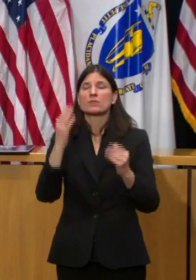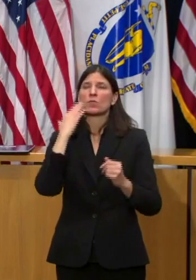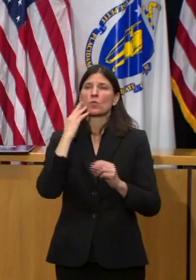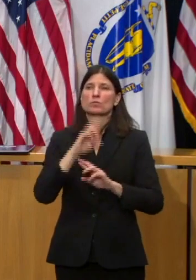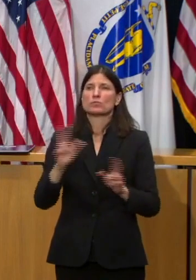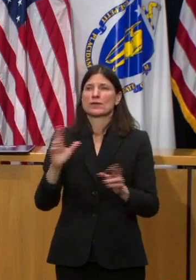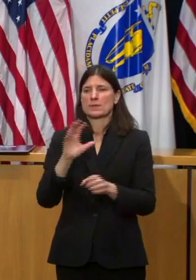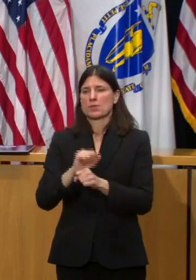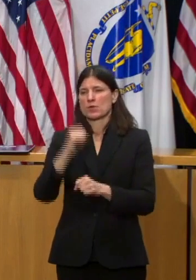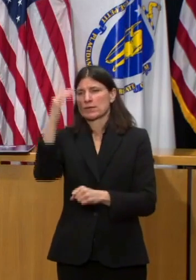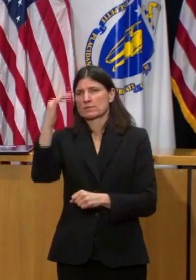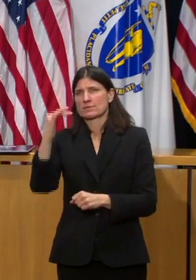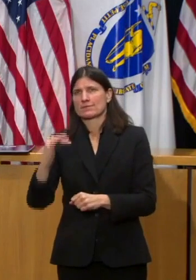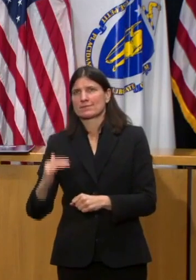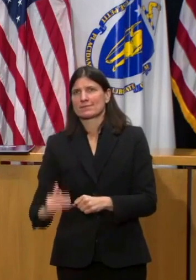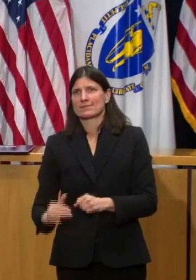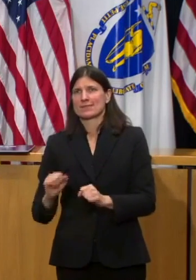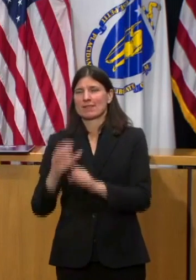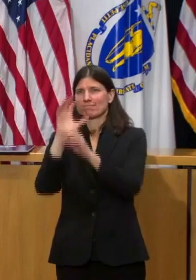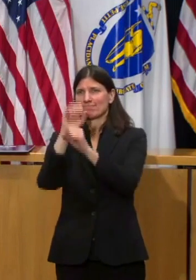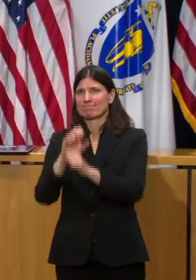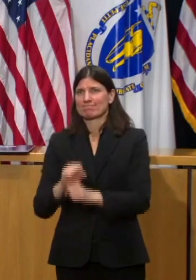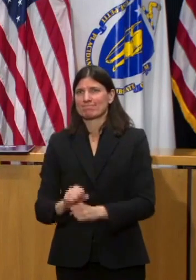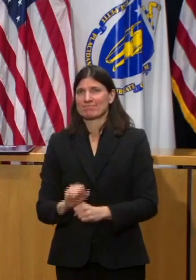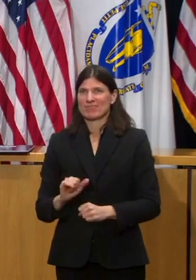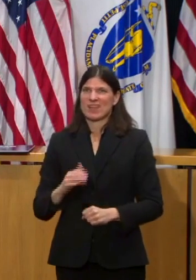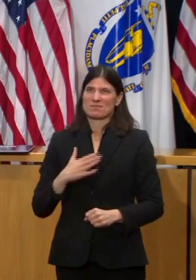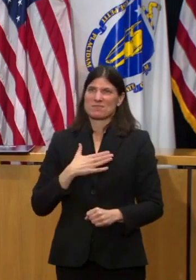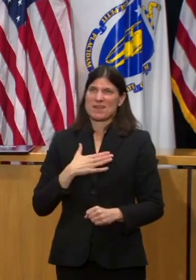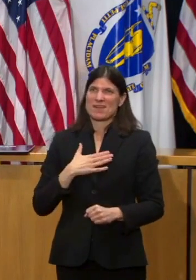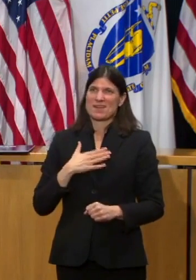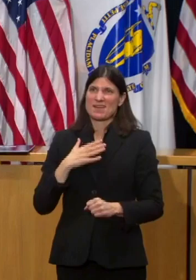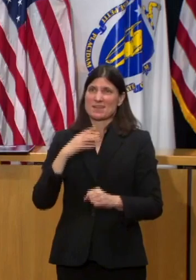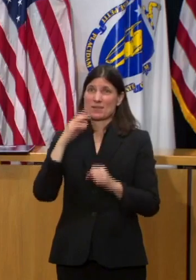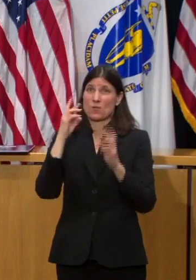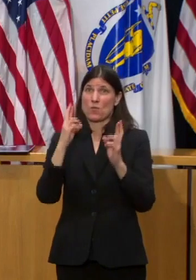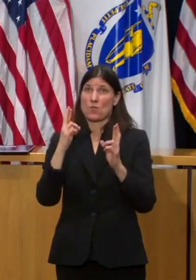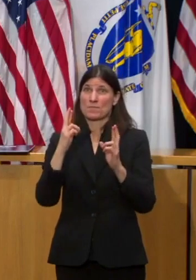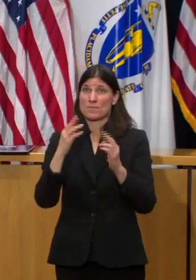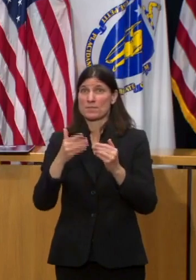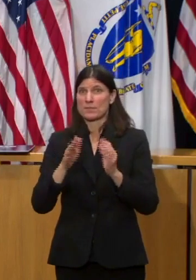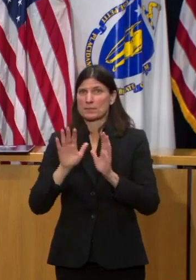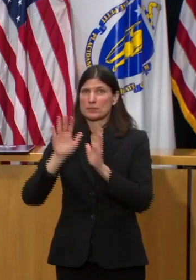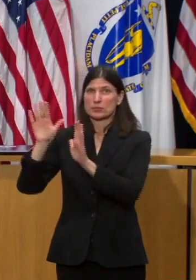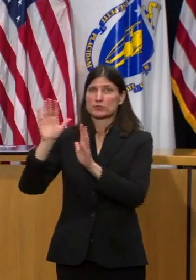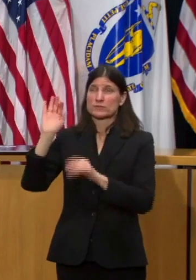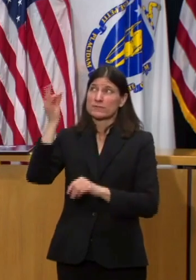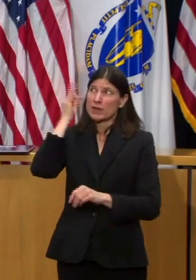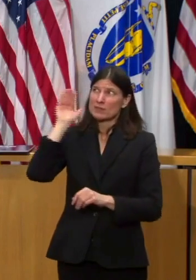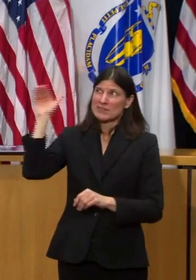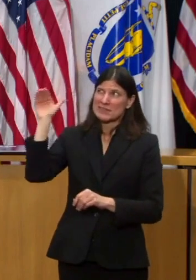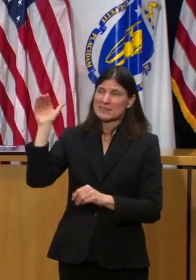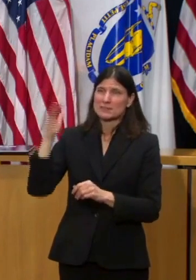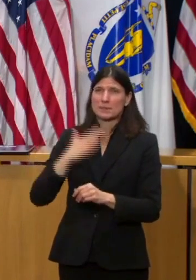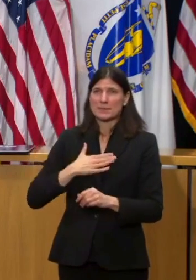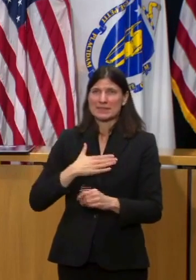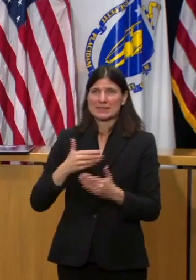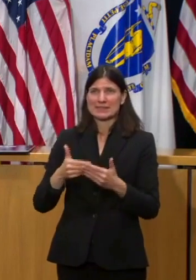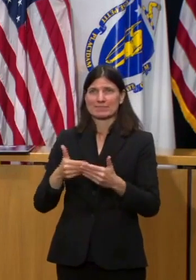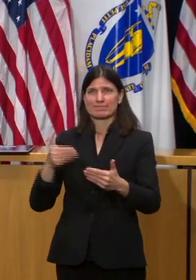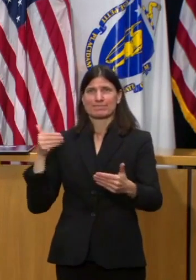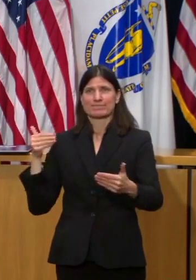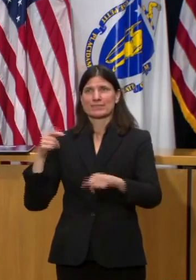push the administration to give states a bigger window to book appointments, because that would, many cases,